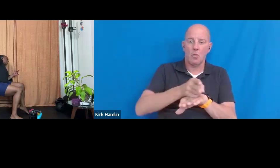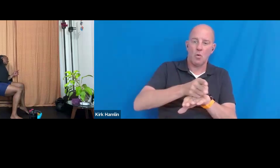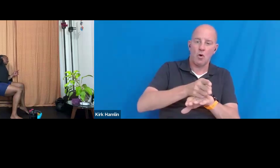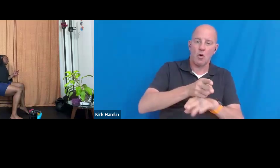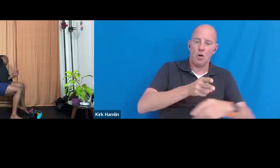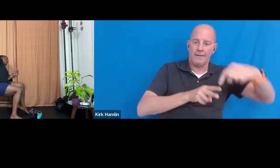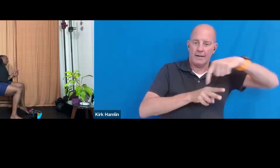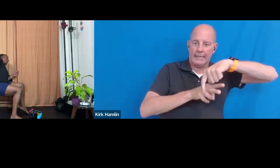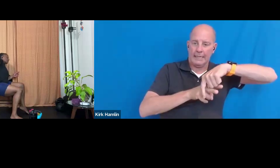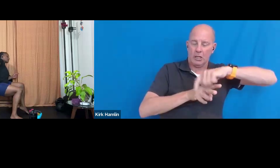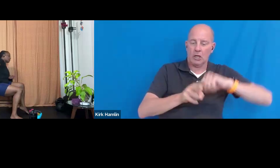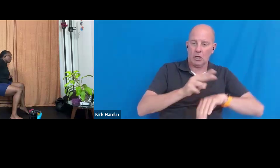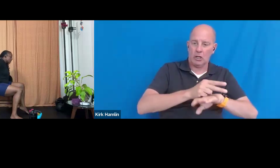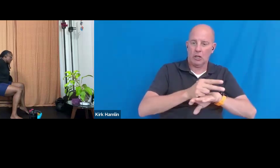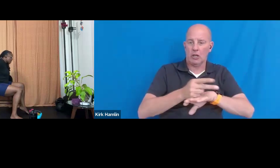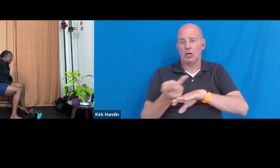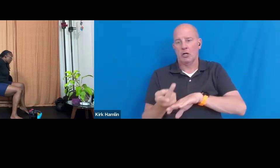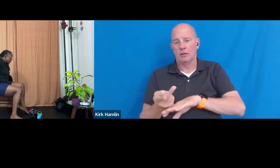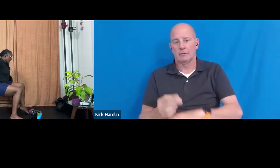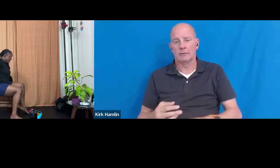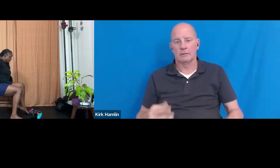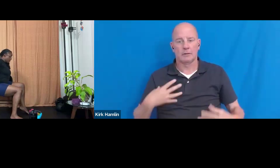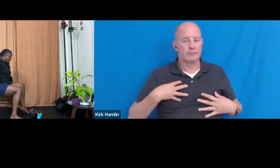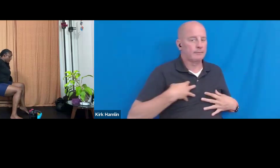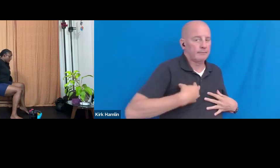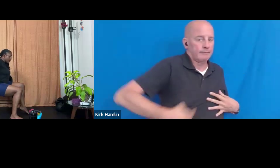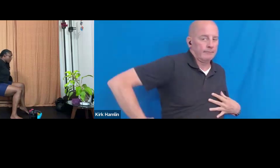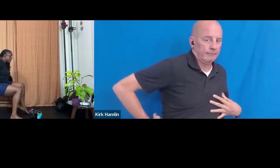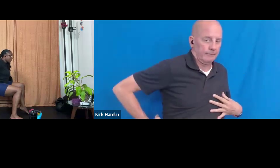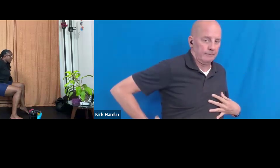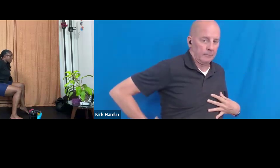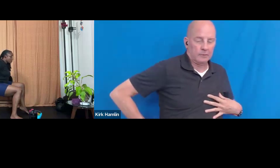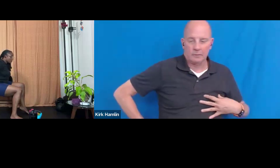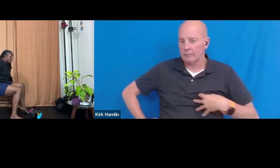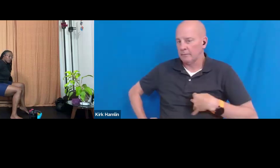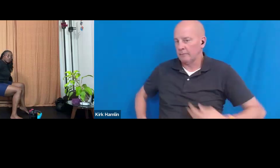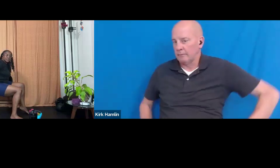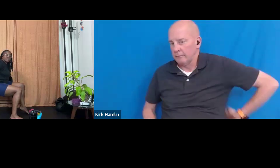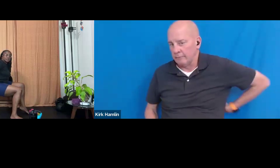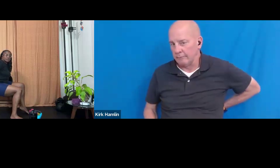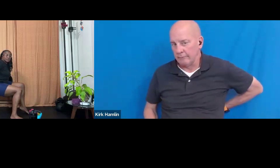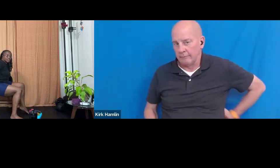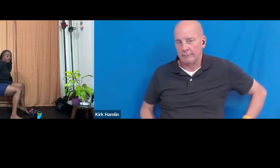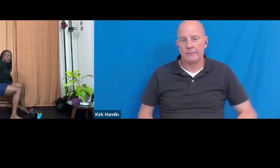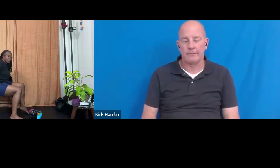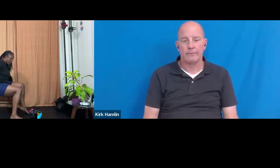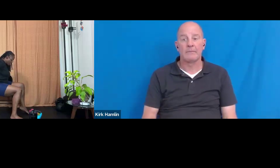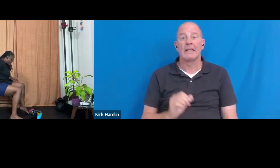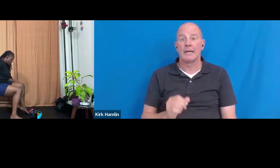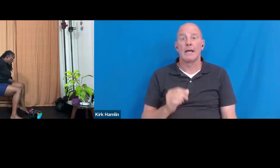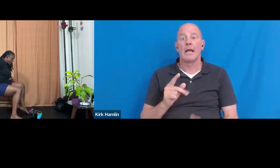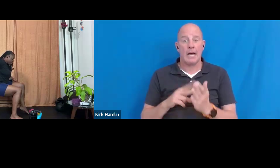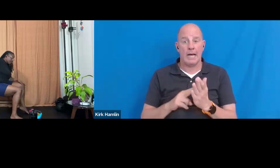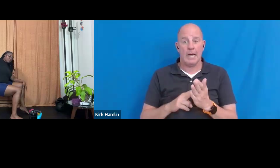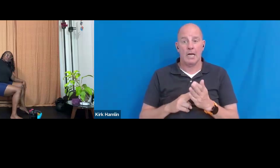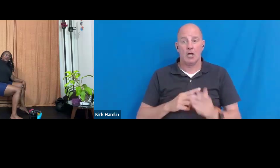back this way, like from armpit to armpit, or long ways along your spine.